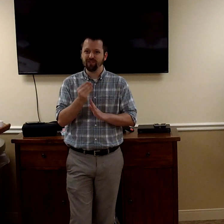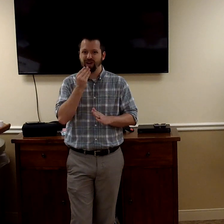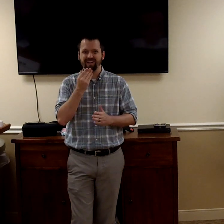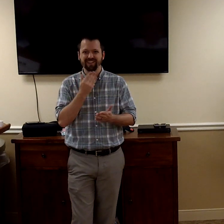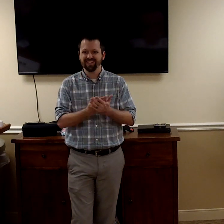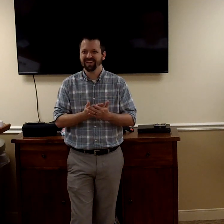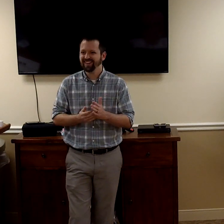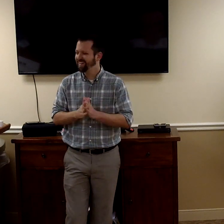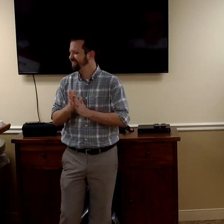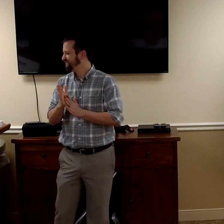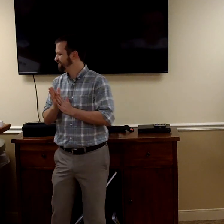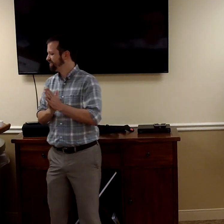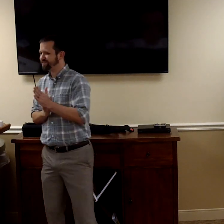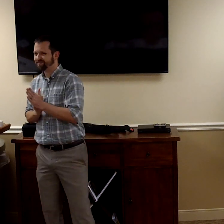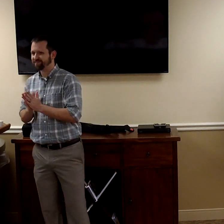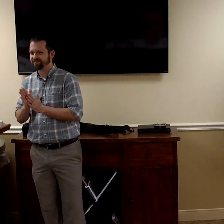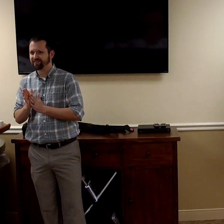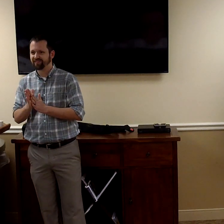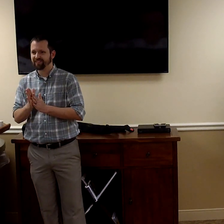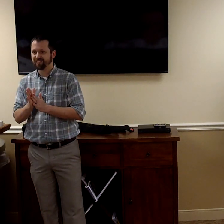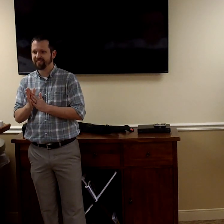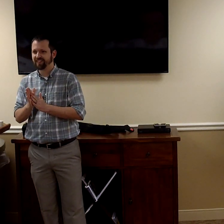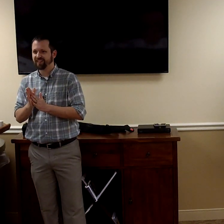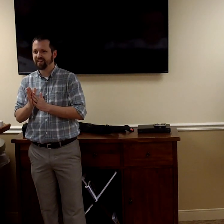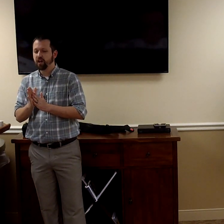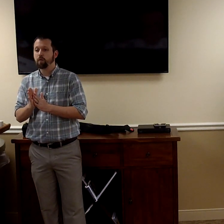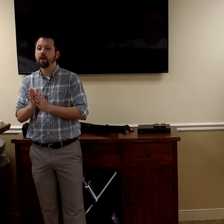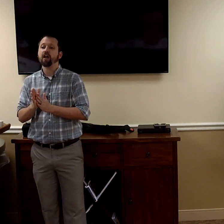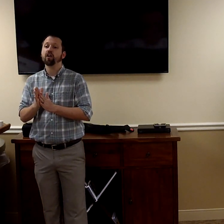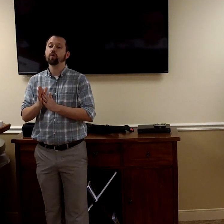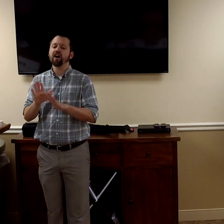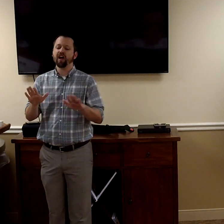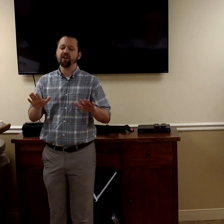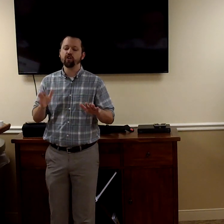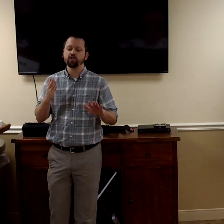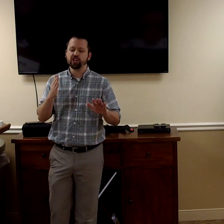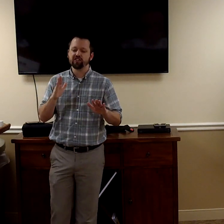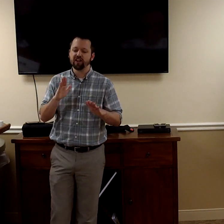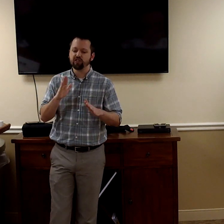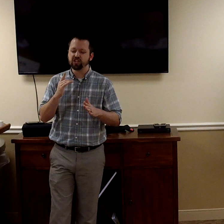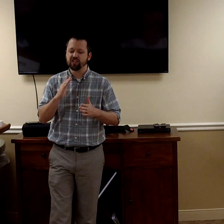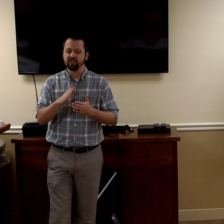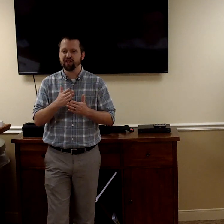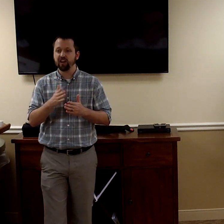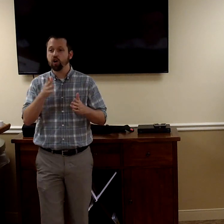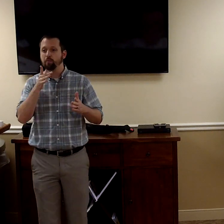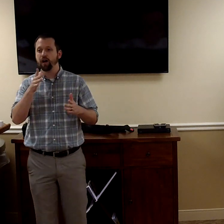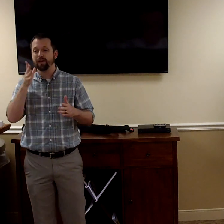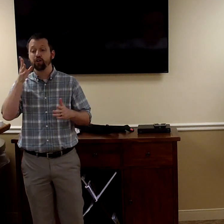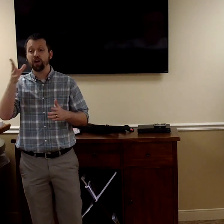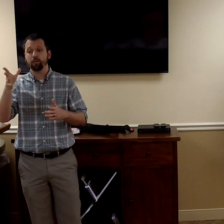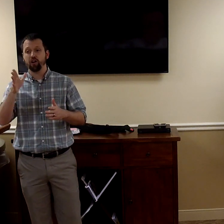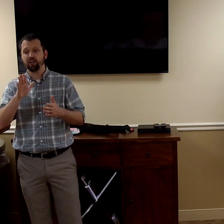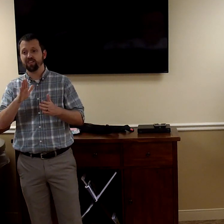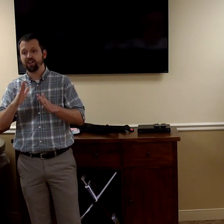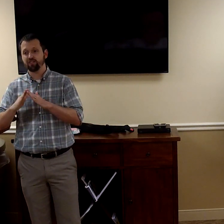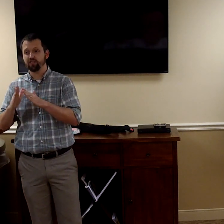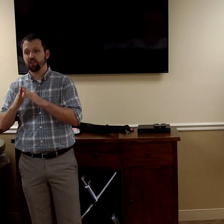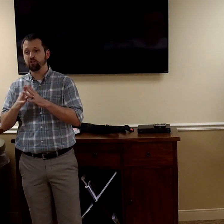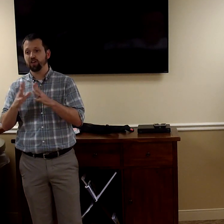well. Your wife just had a baby Friday and you got her cooking on you. Well, I don't know if I don't think she's cooking it. Her mom and grandma are in town, so they're doing a lot